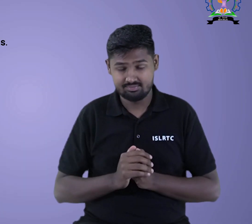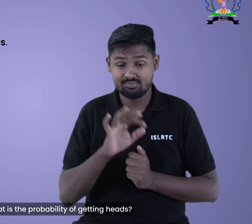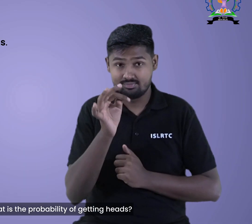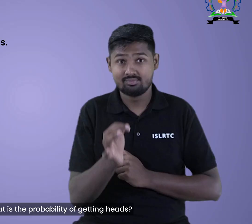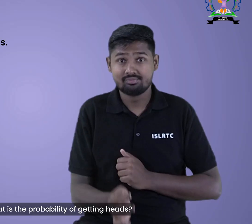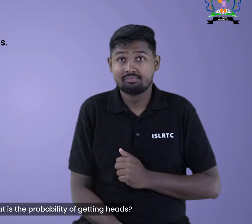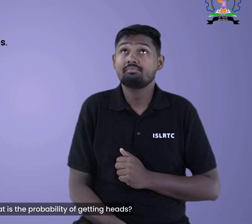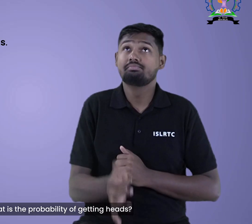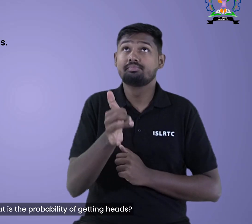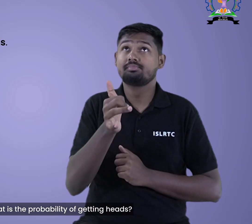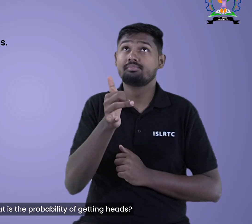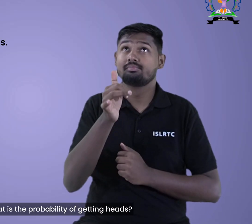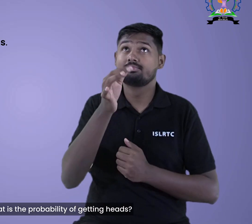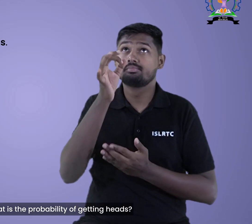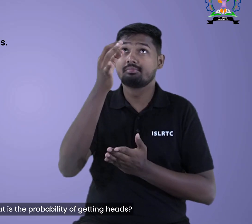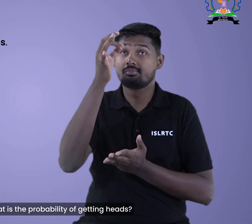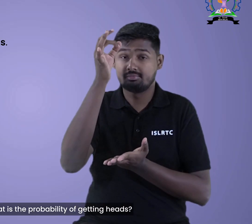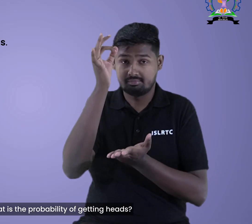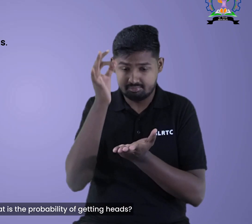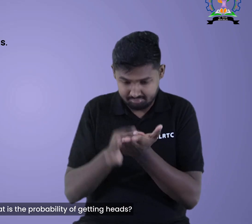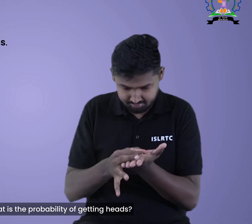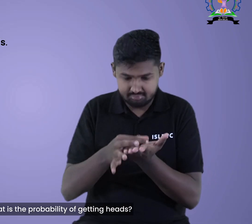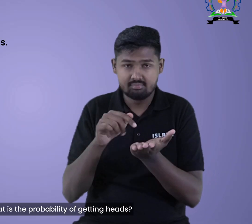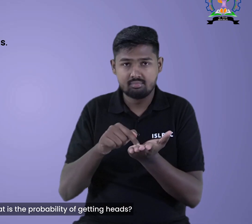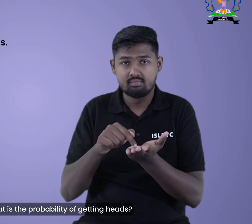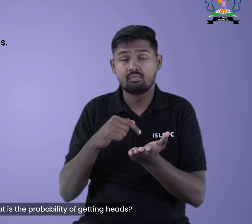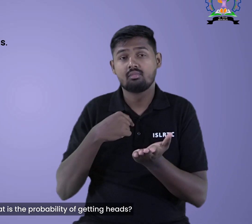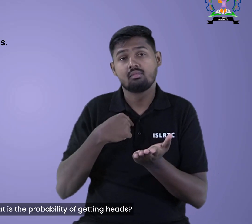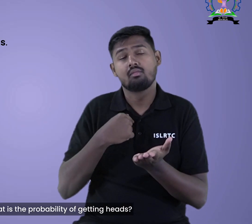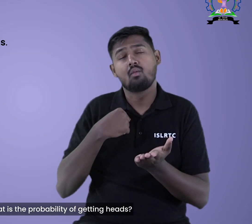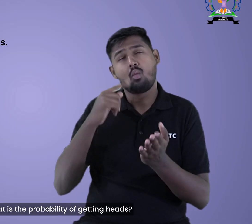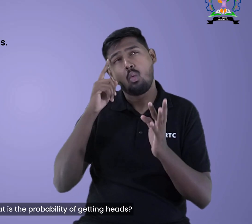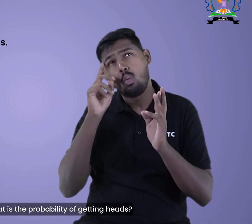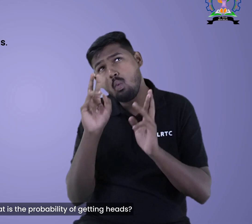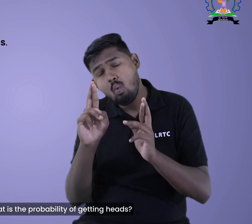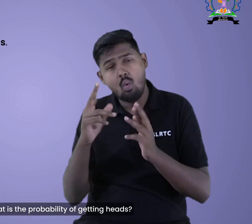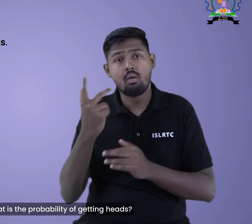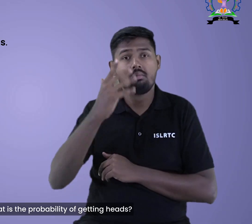If I toss that coin, what is the probability of getting heads?